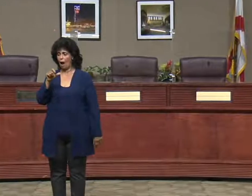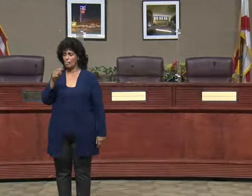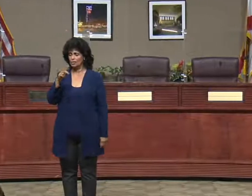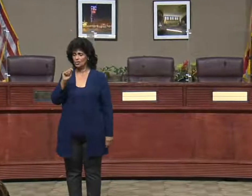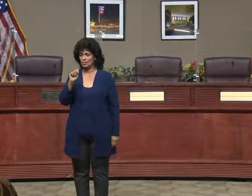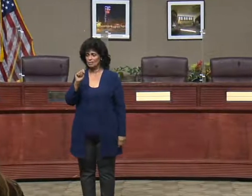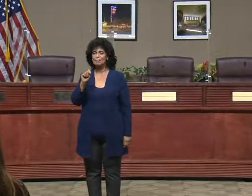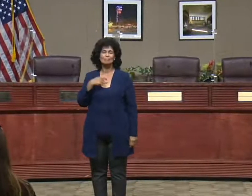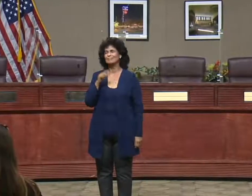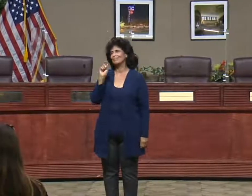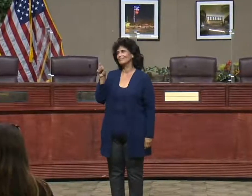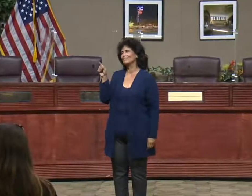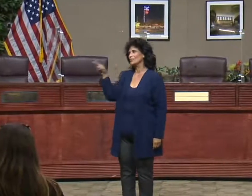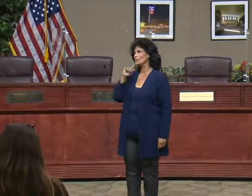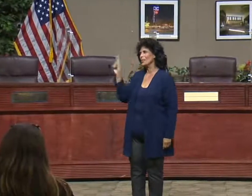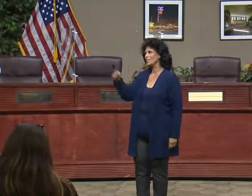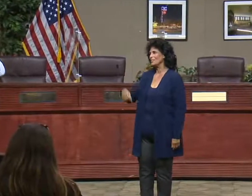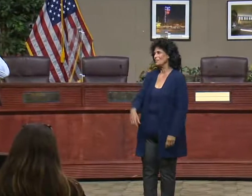So